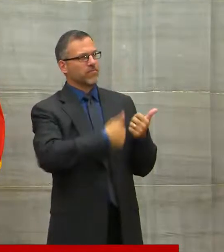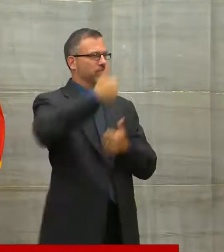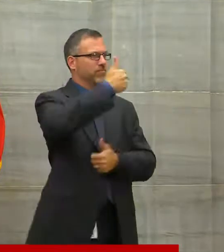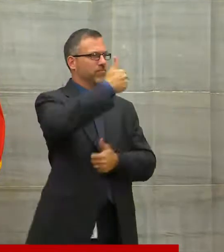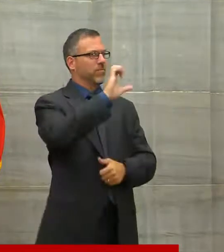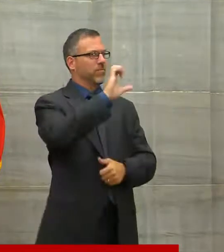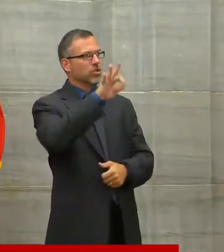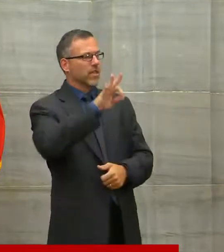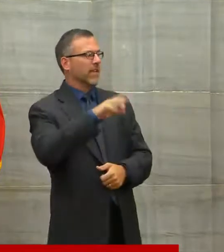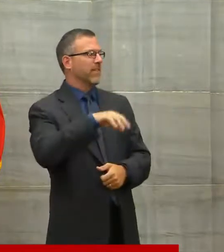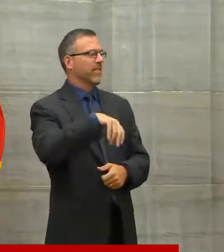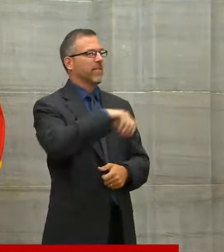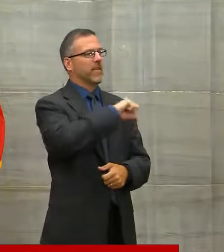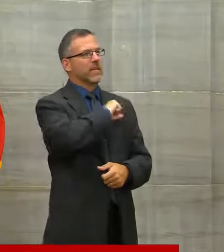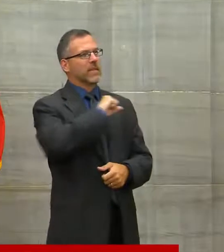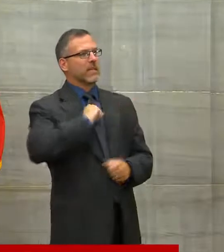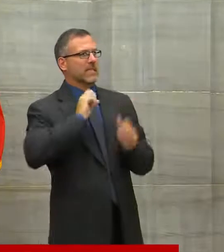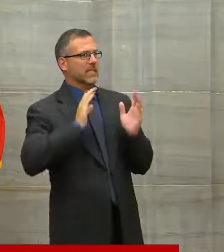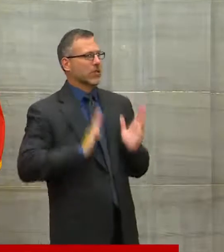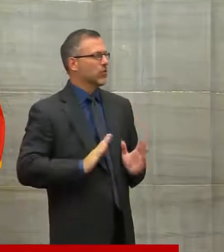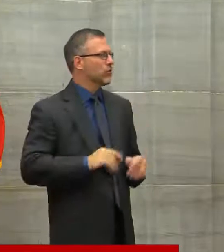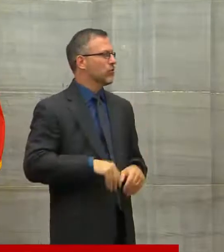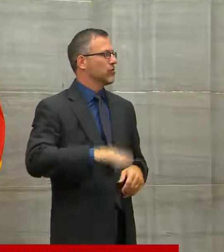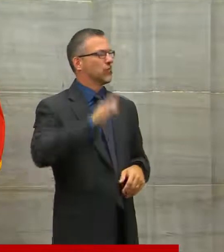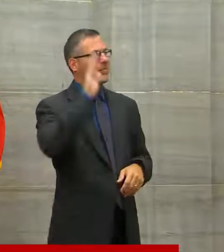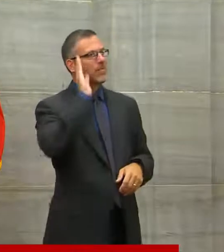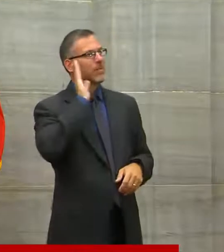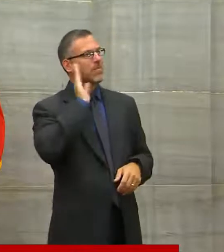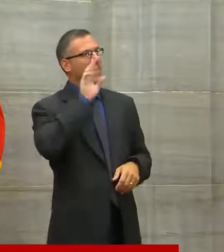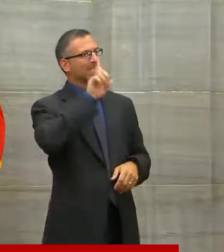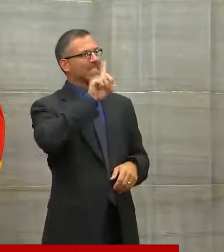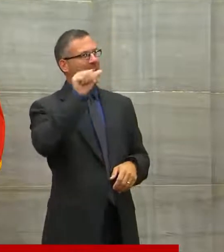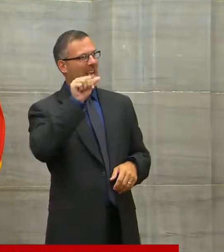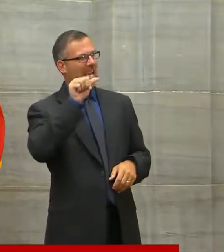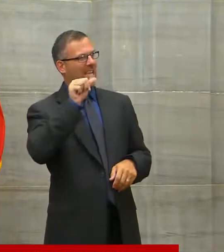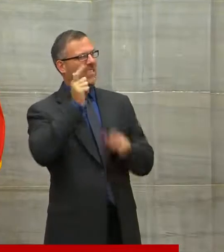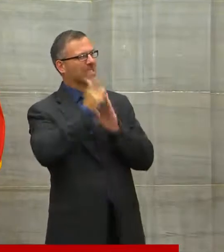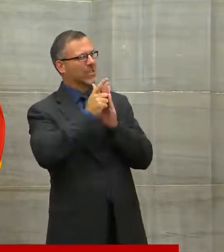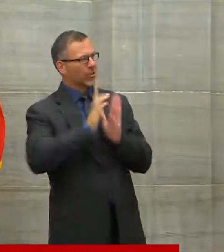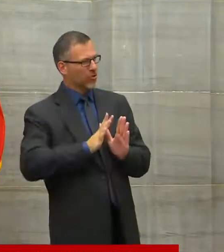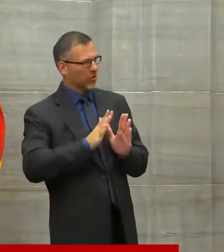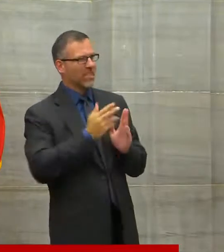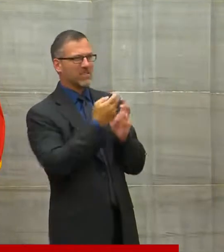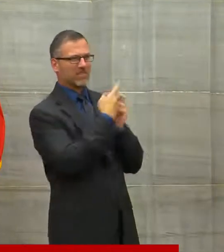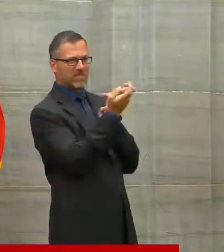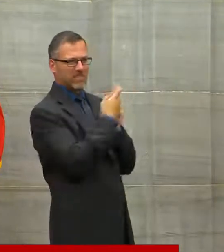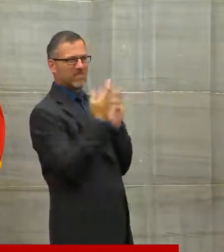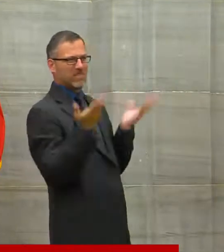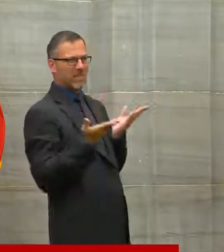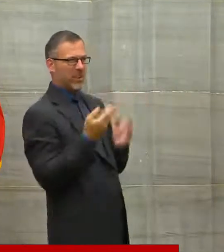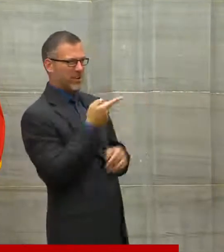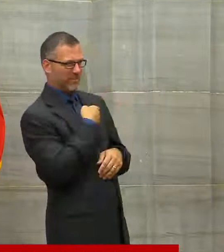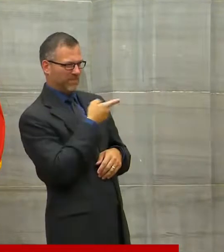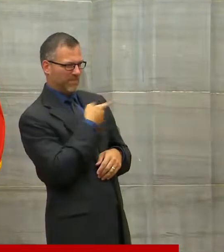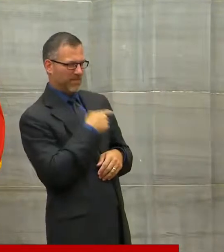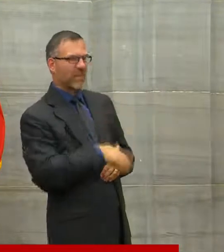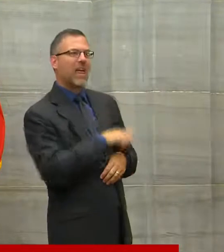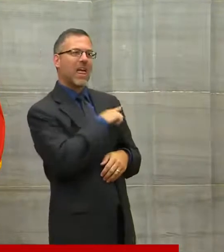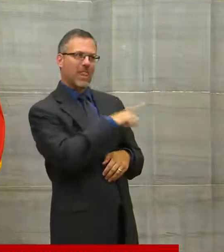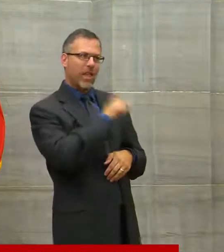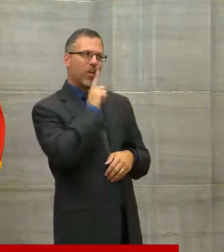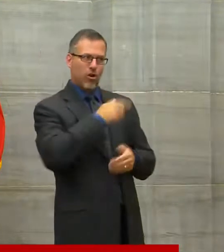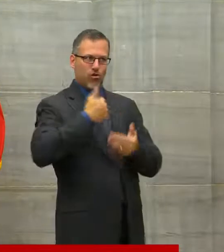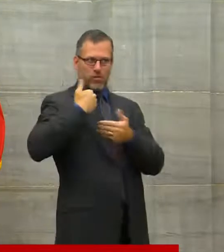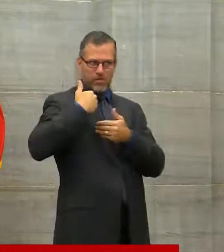senators, our former DAs, other officers. Those people right there are responsible for any